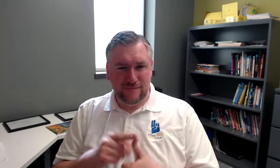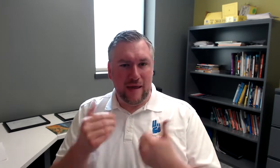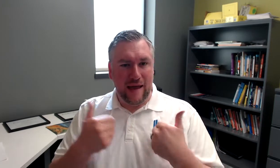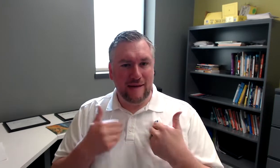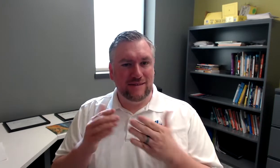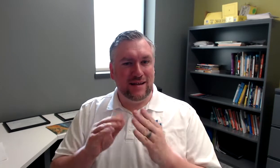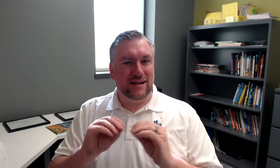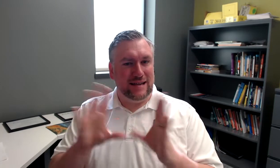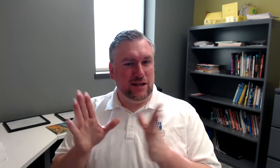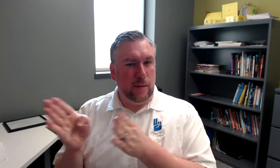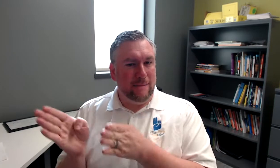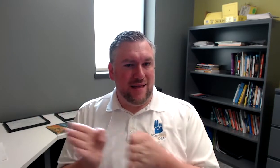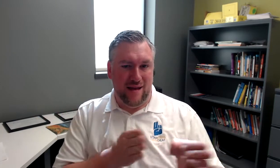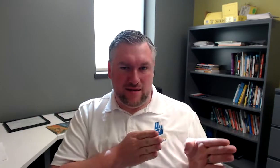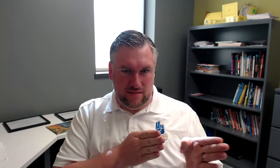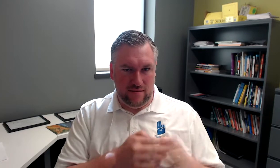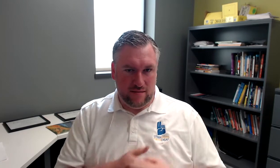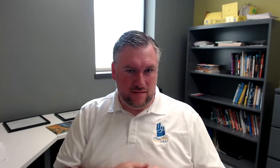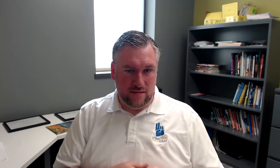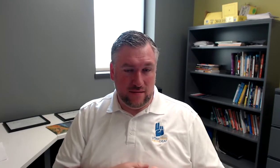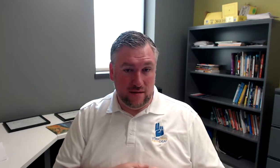consider. First, have a clear plan.